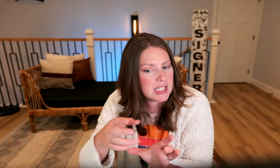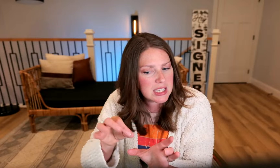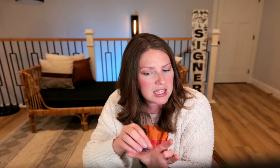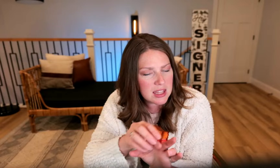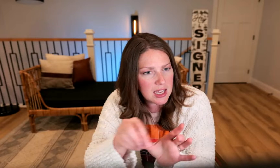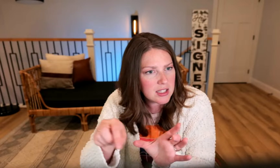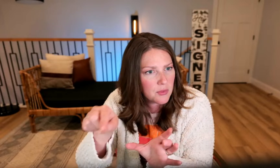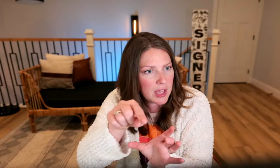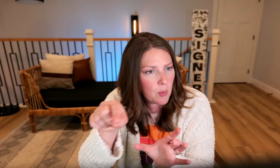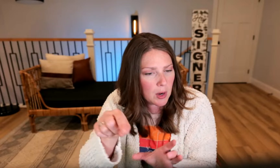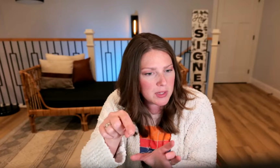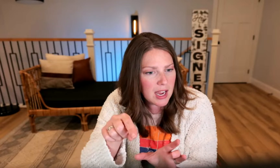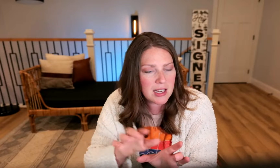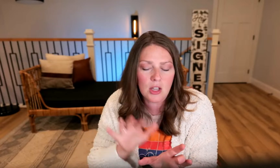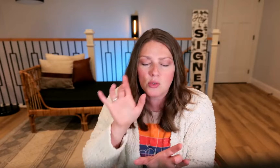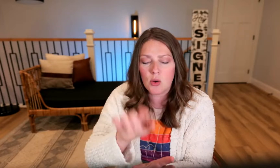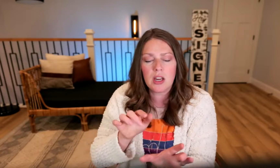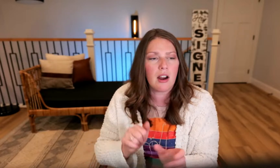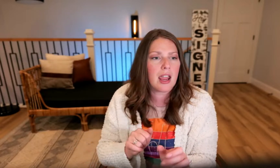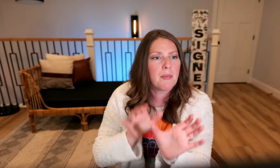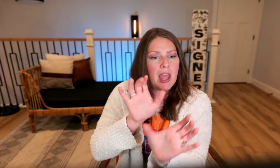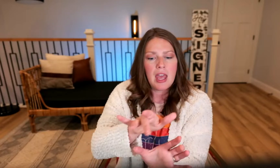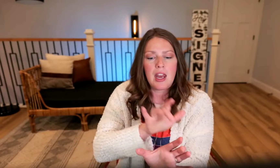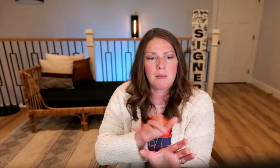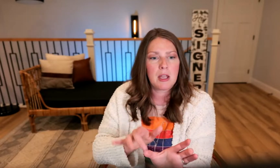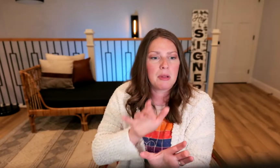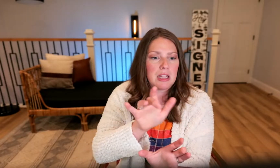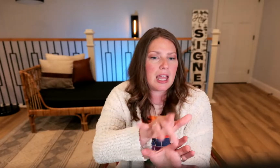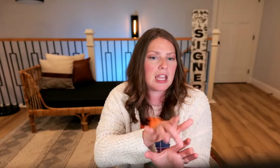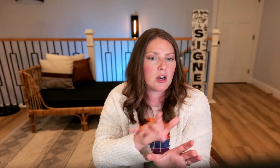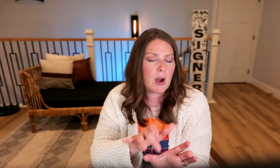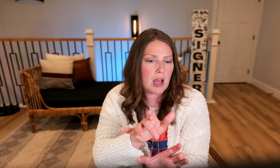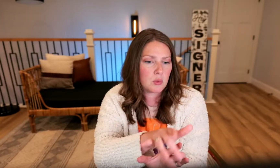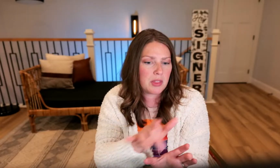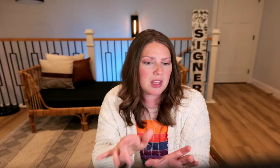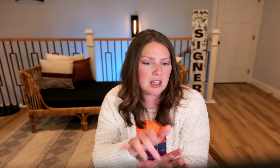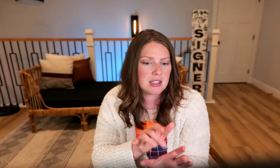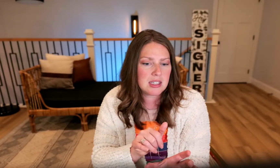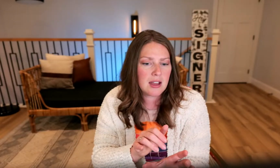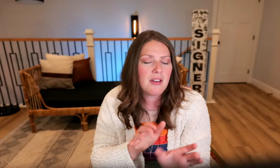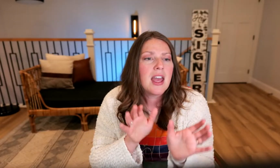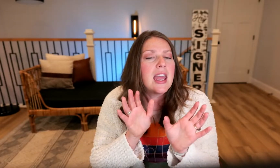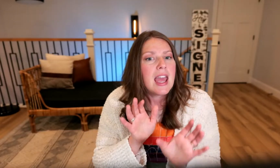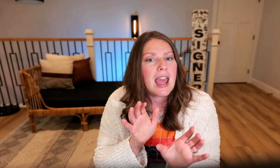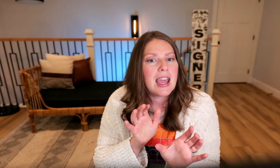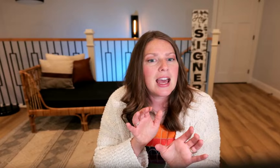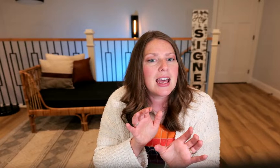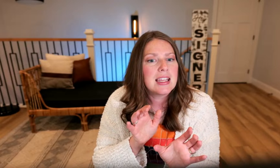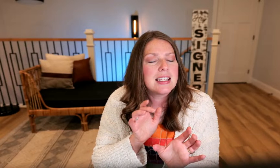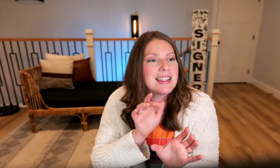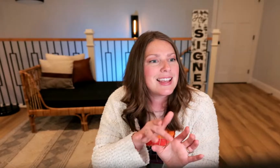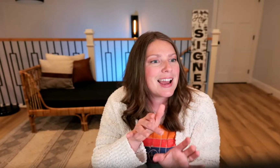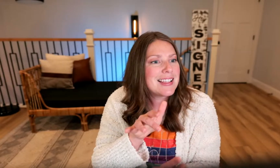see things of like where it was guiding you. And so here I am, and I'm like playing around with it and stuff. And then I